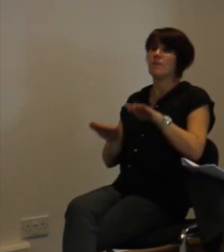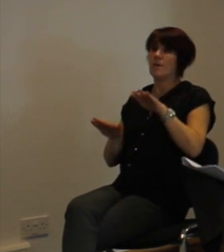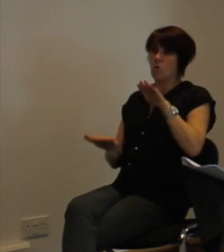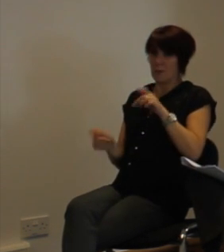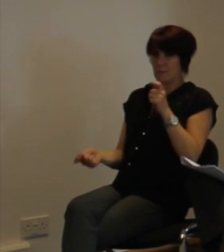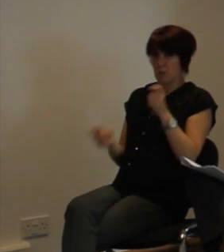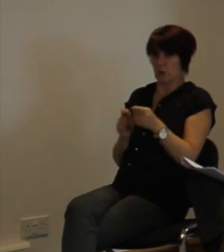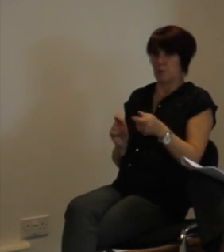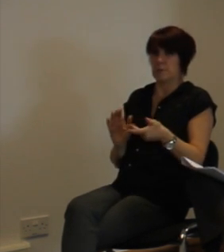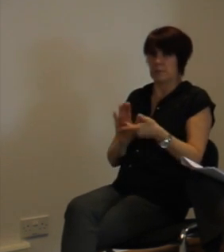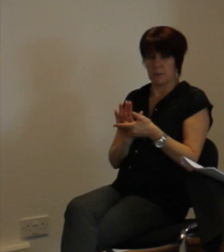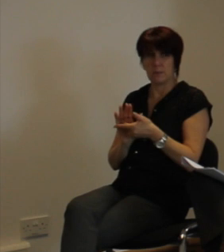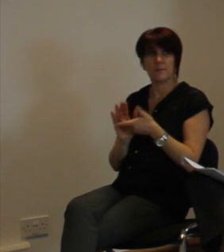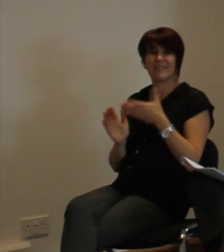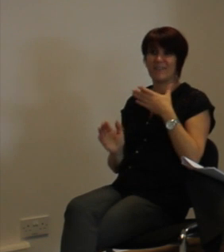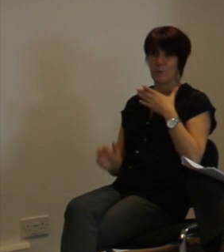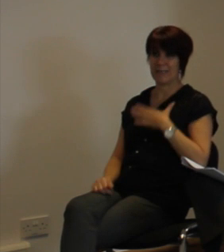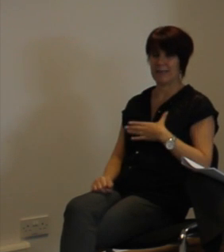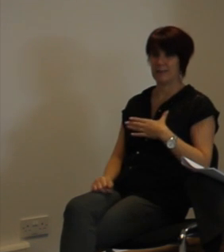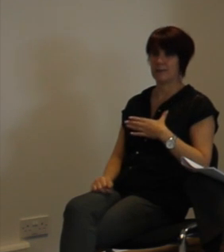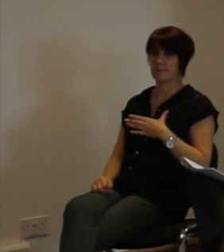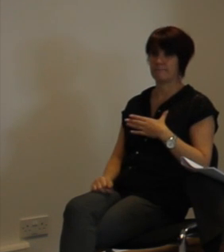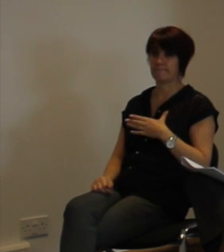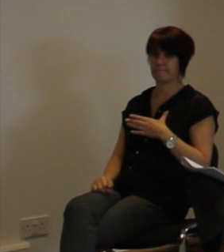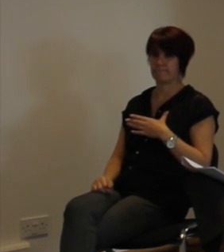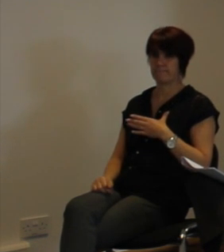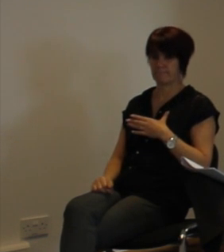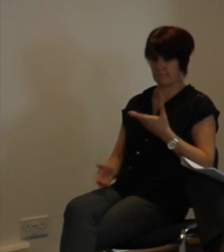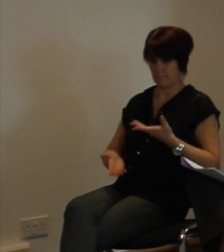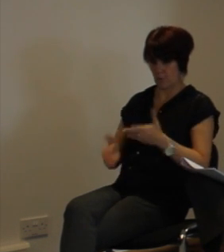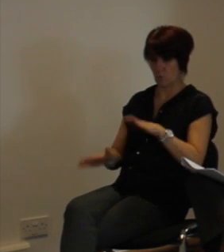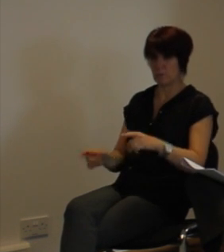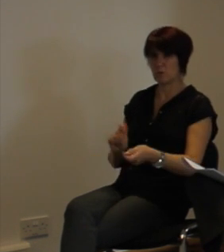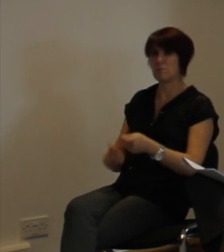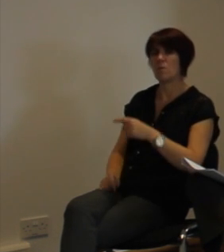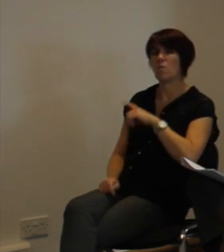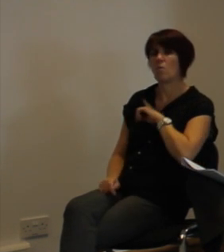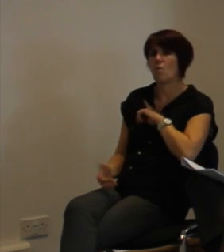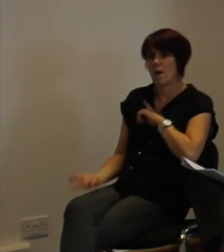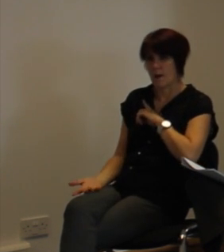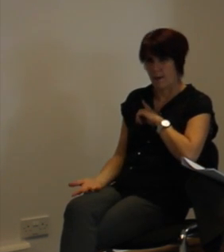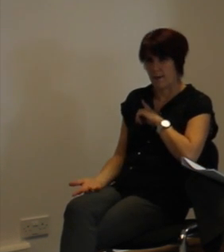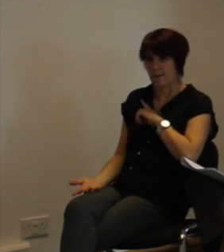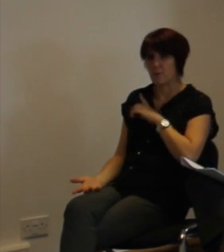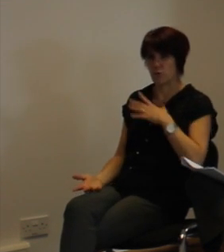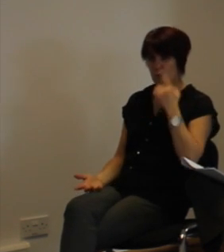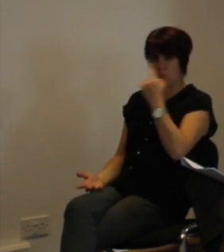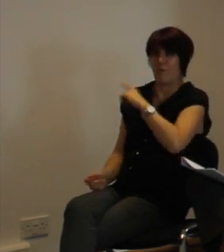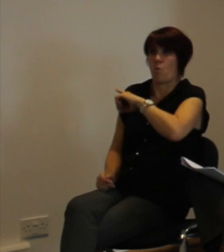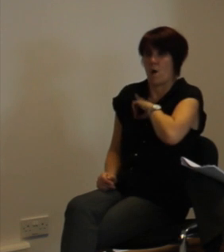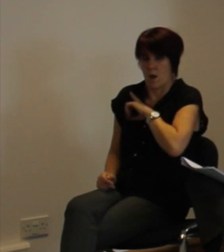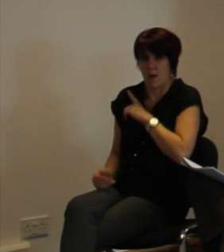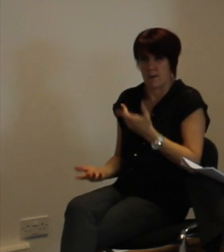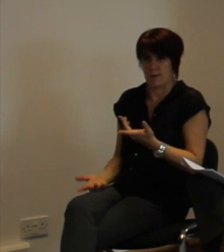adjustment, we need to be able to justify what we're doing. And reasonable adjustments as a process allows